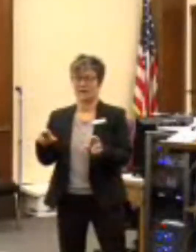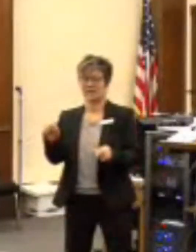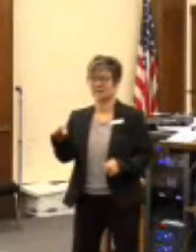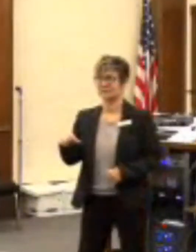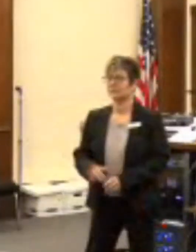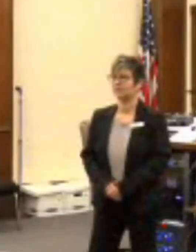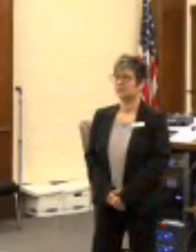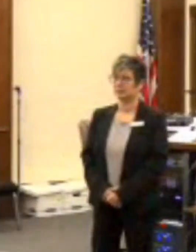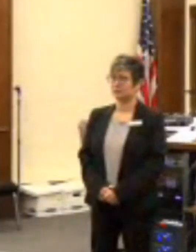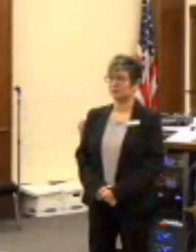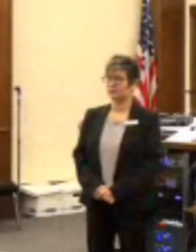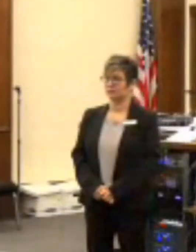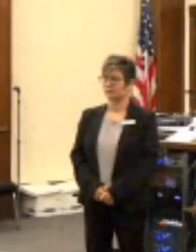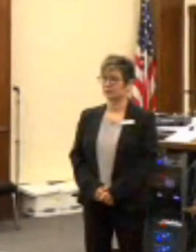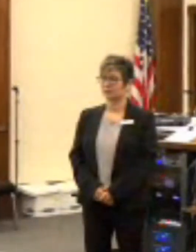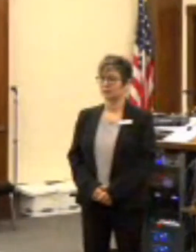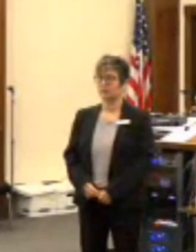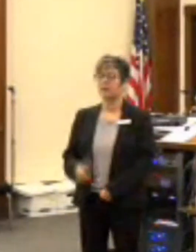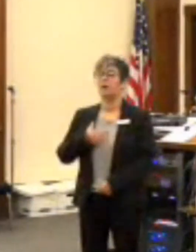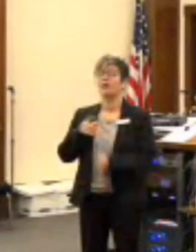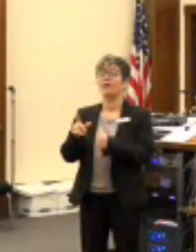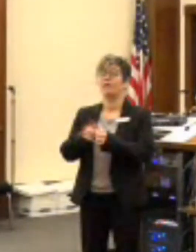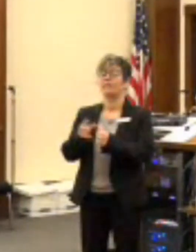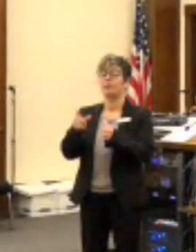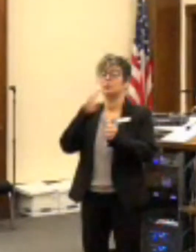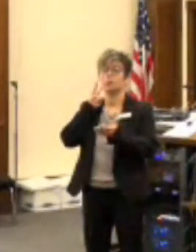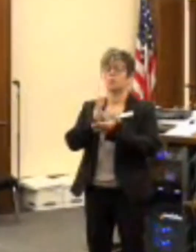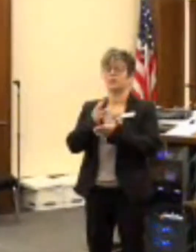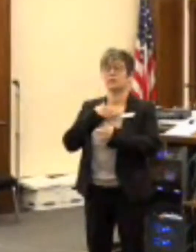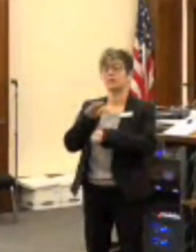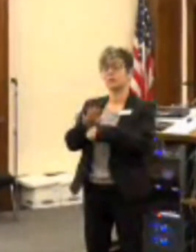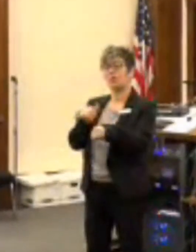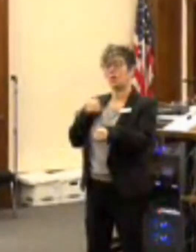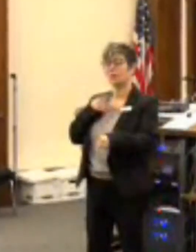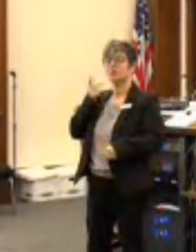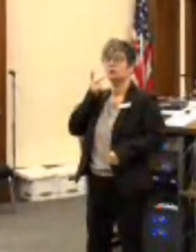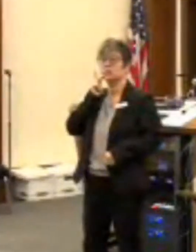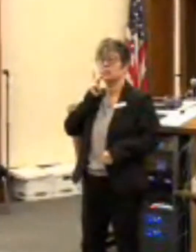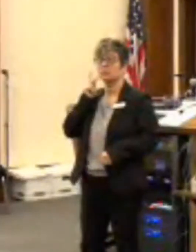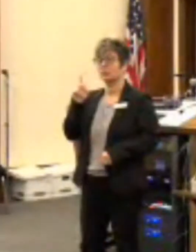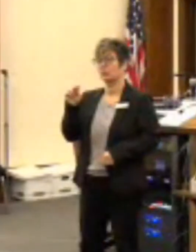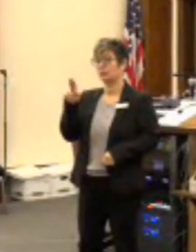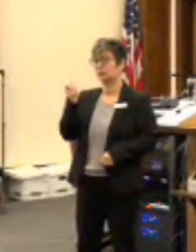and petitioner would call Crystal Starks. All right.